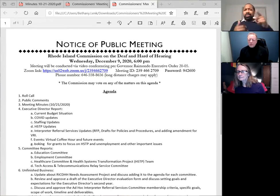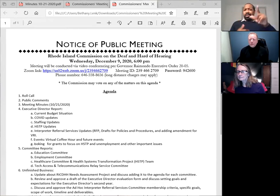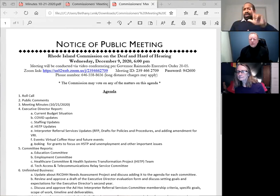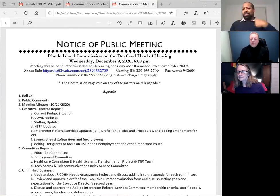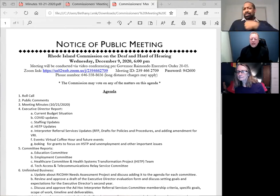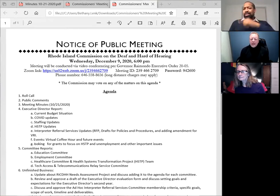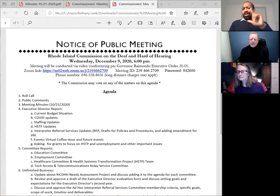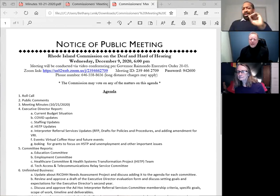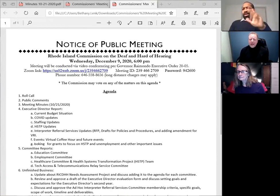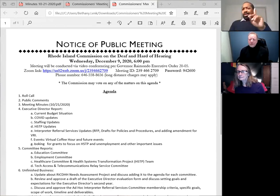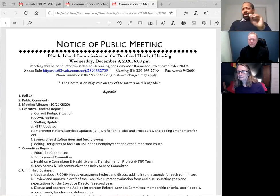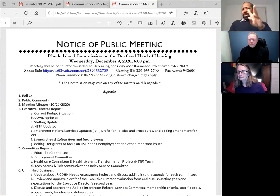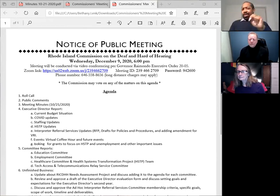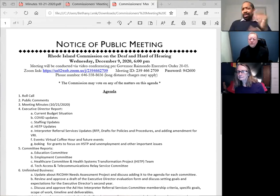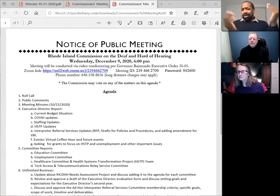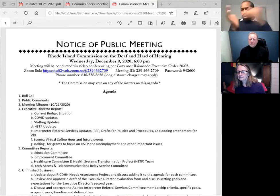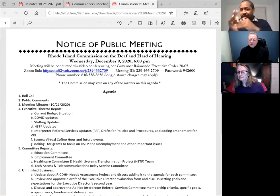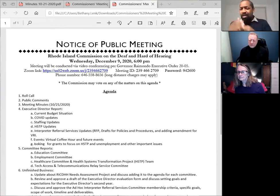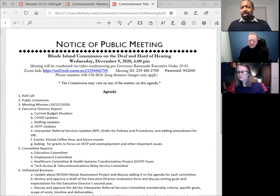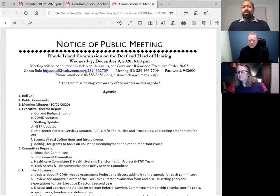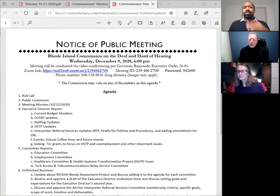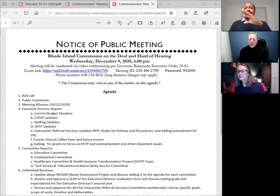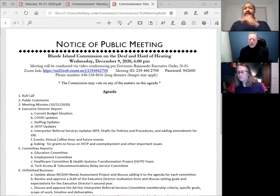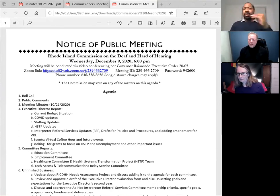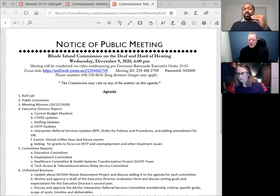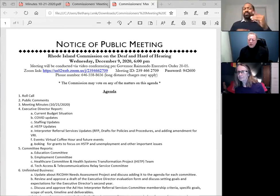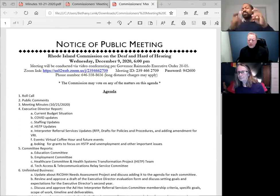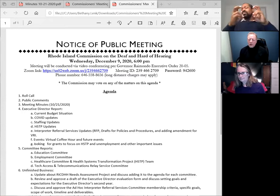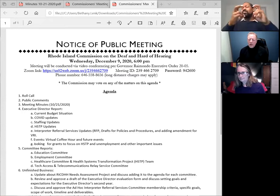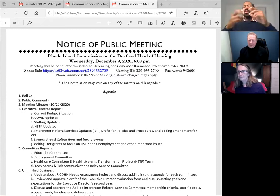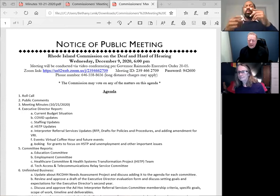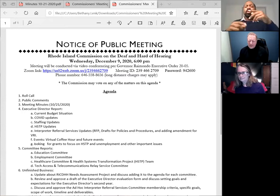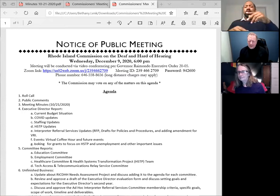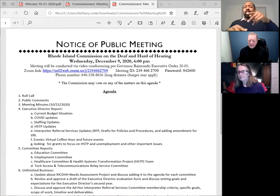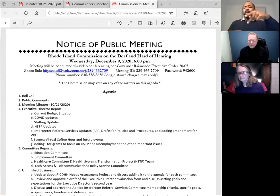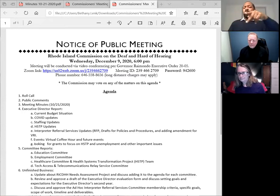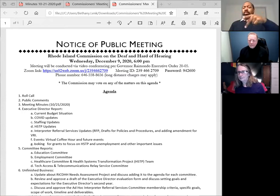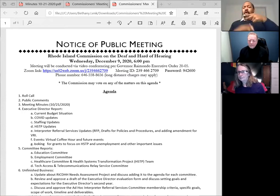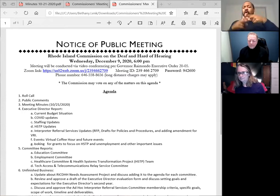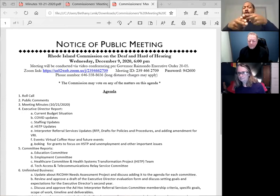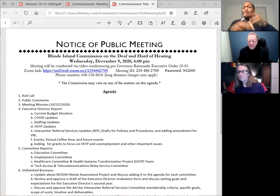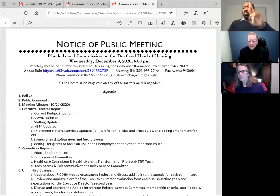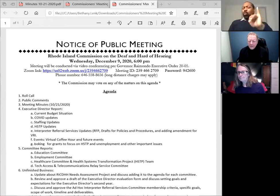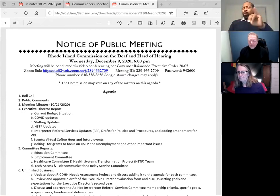know that as of now, we're, into a lockdown again.